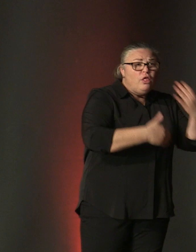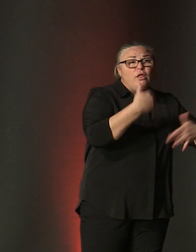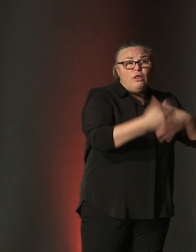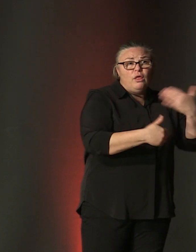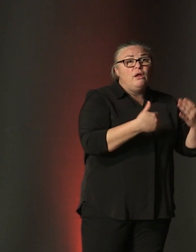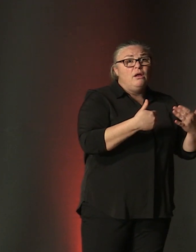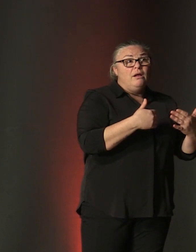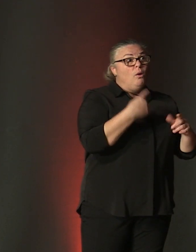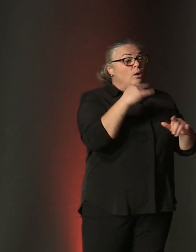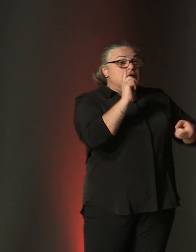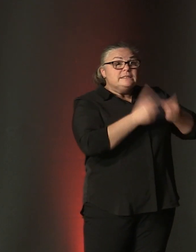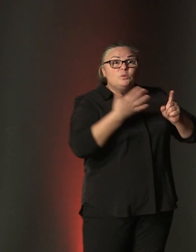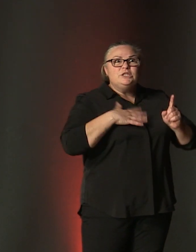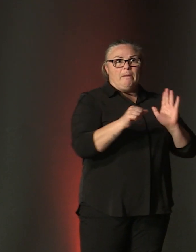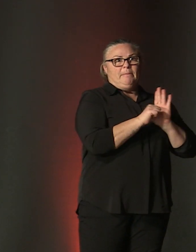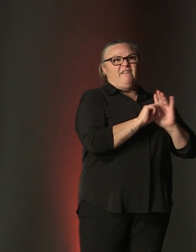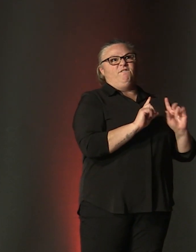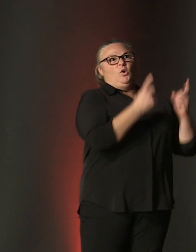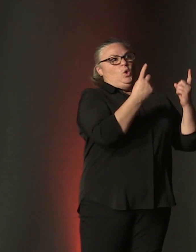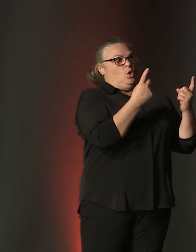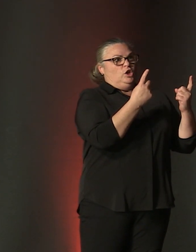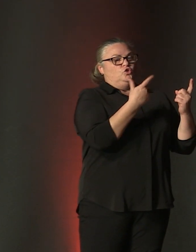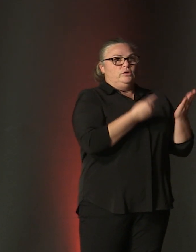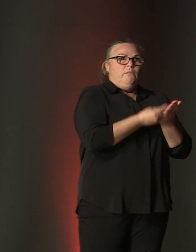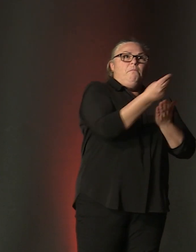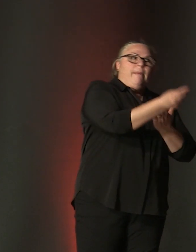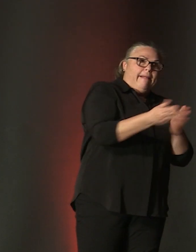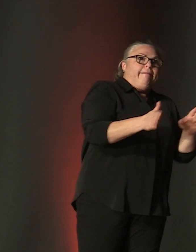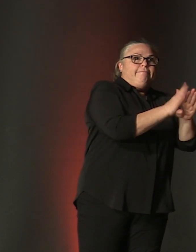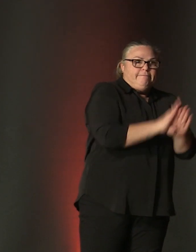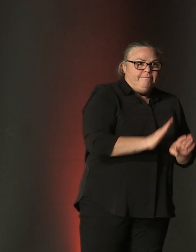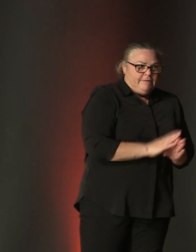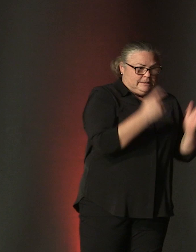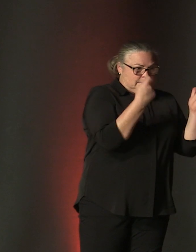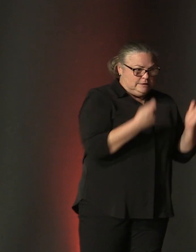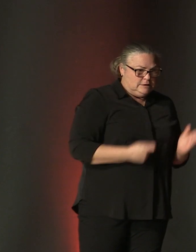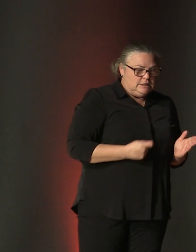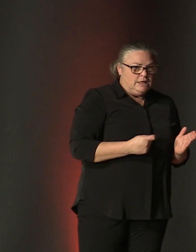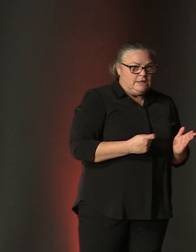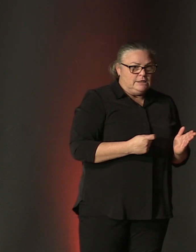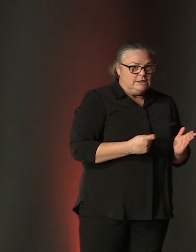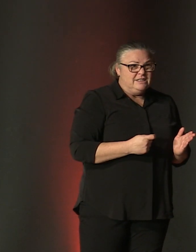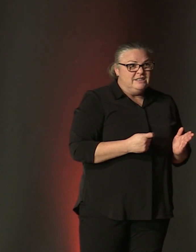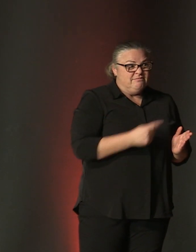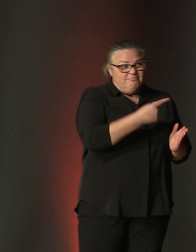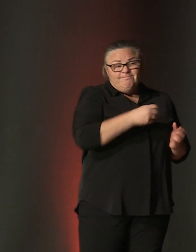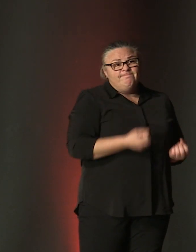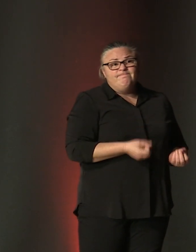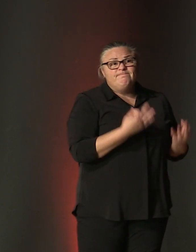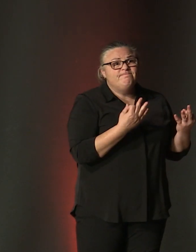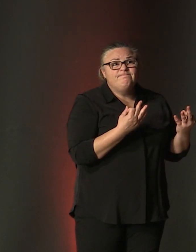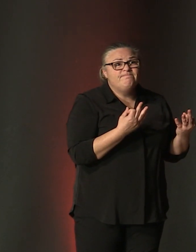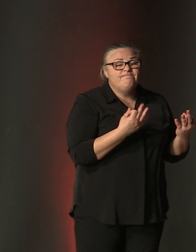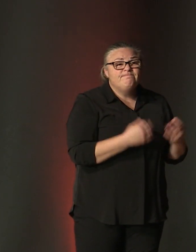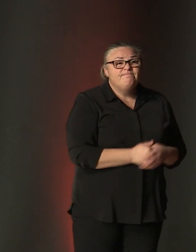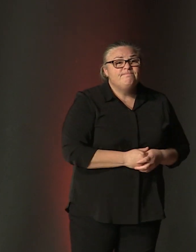bureaucracy. And it can even take money that these organizations already don't have. And so what